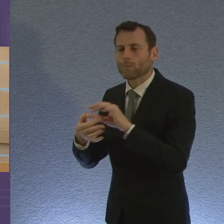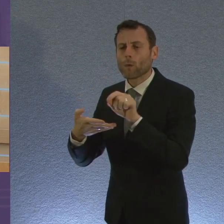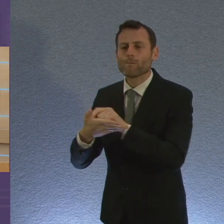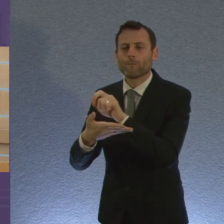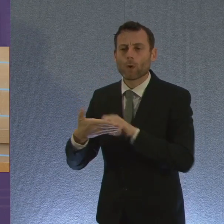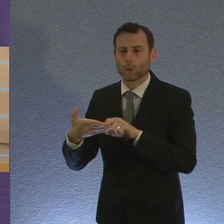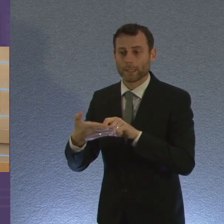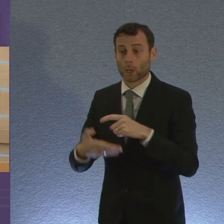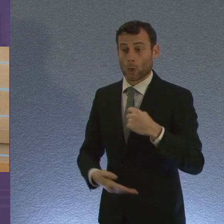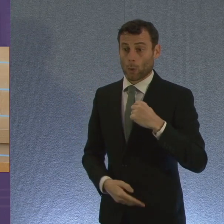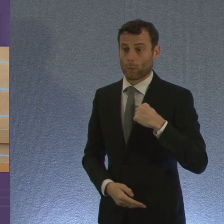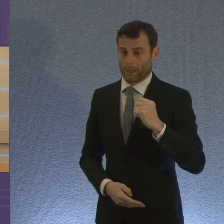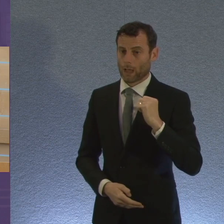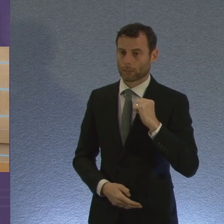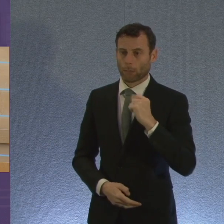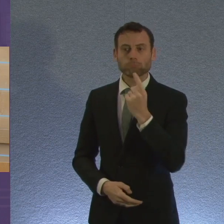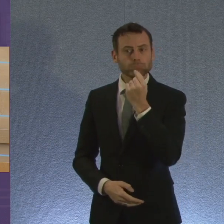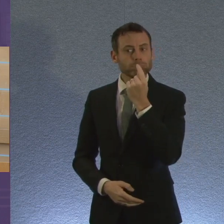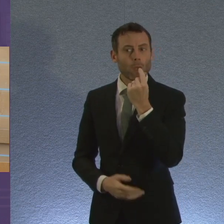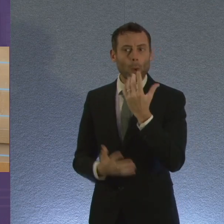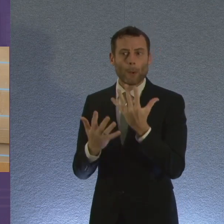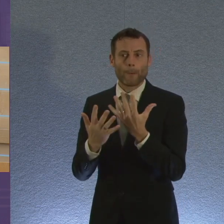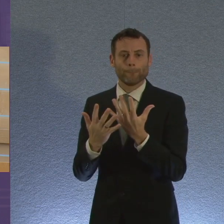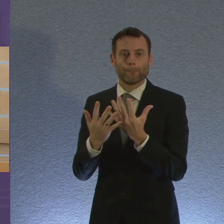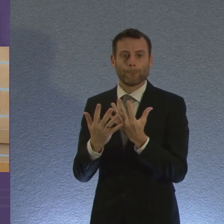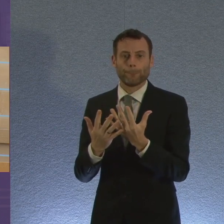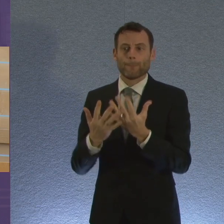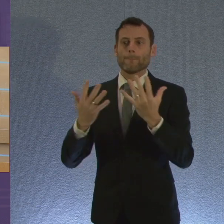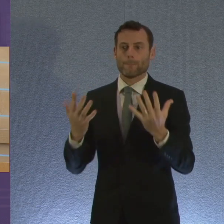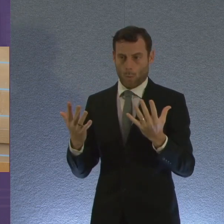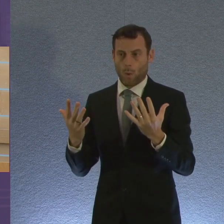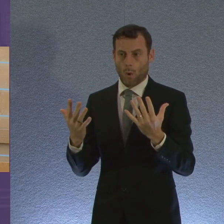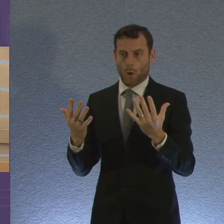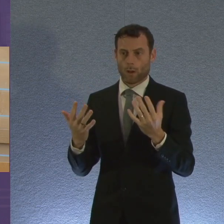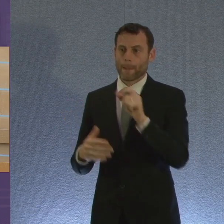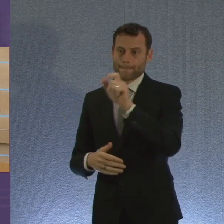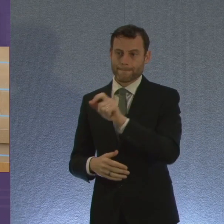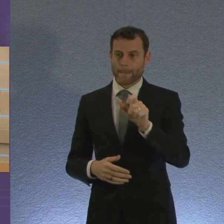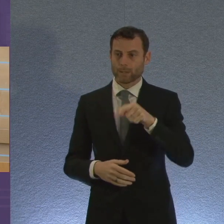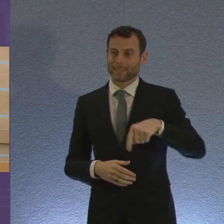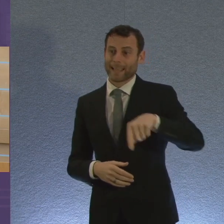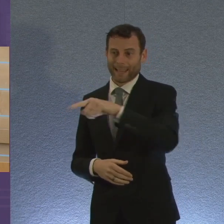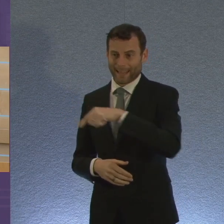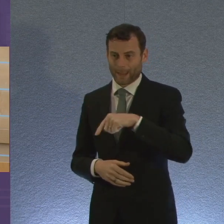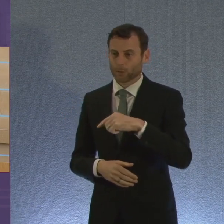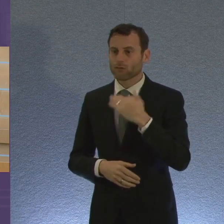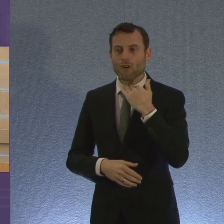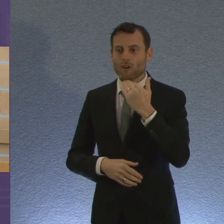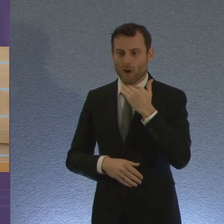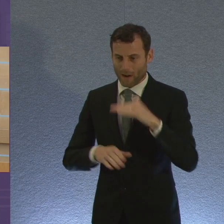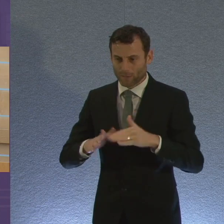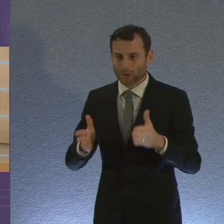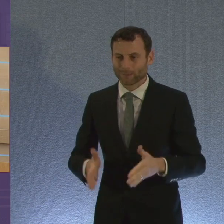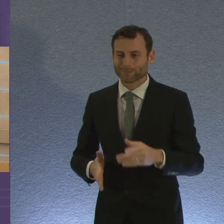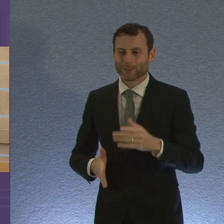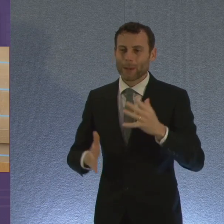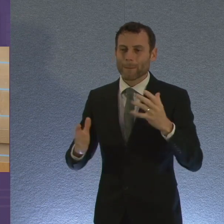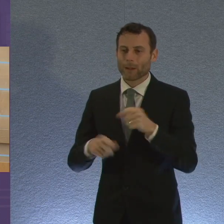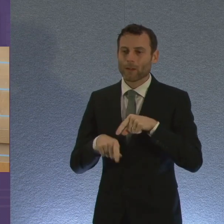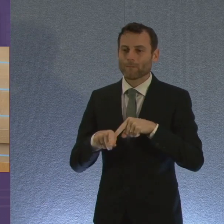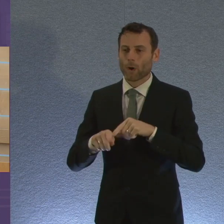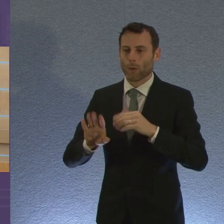expecting more members than there are voting terminals, given the social distancing that's taking place in the chamber. Any